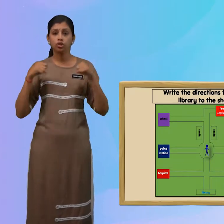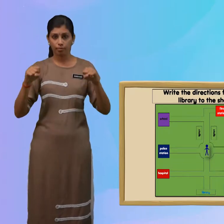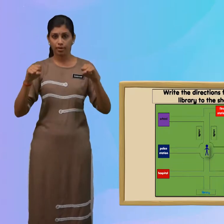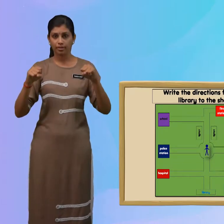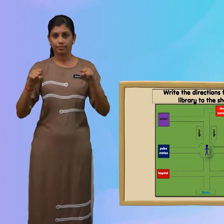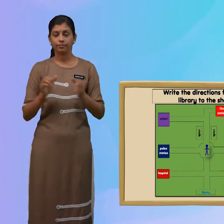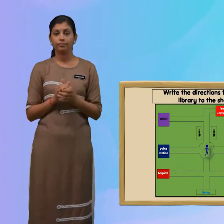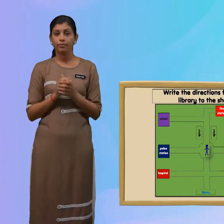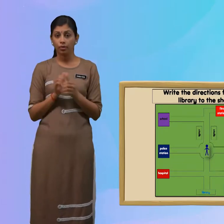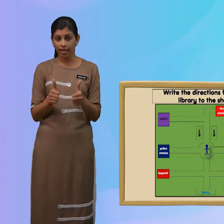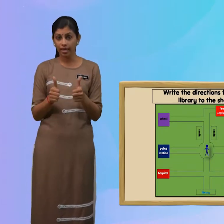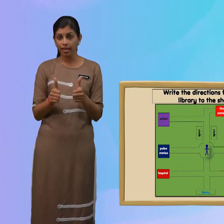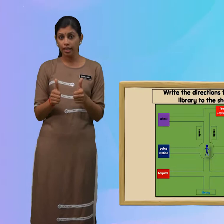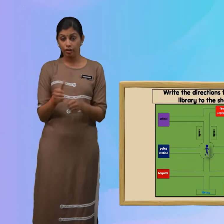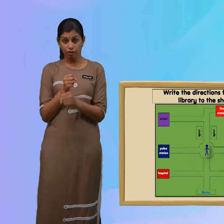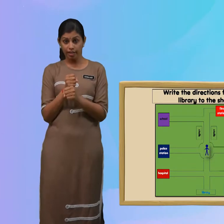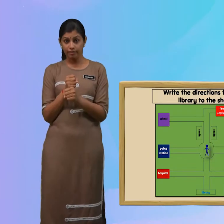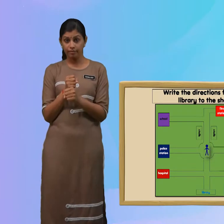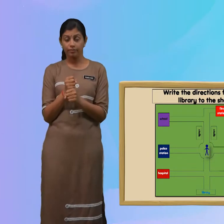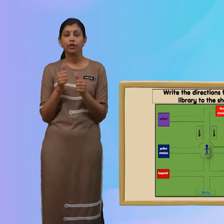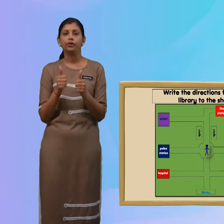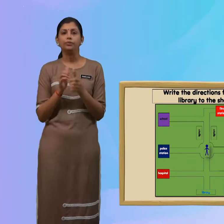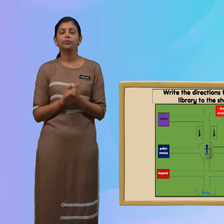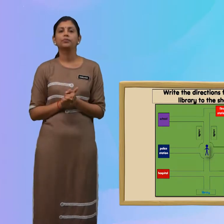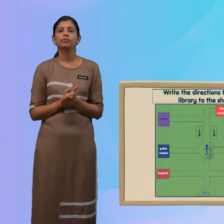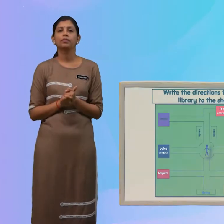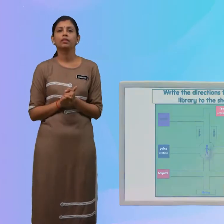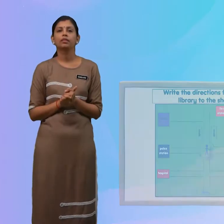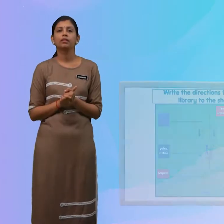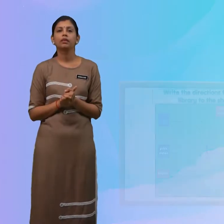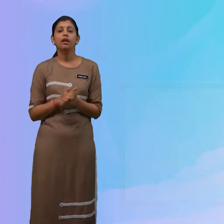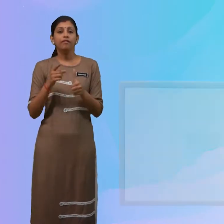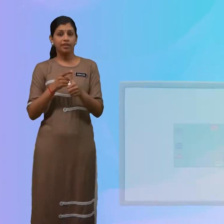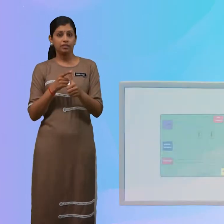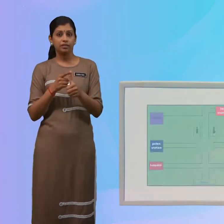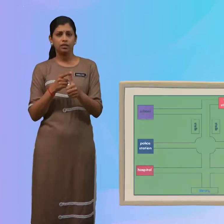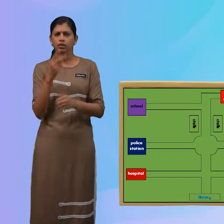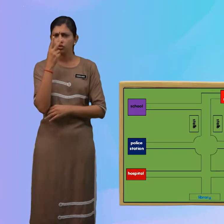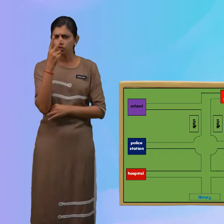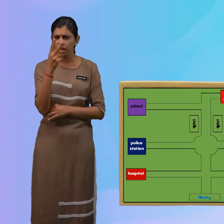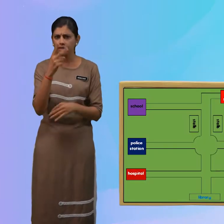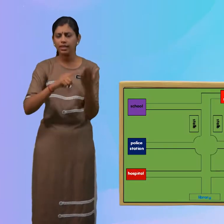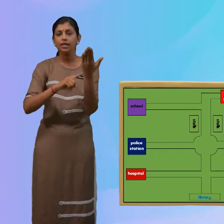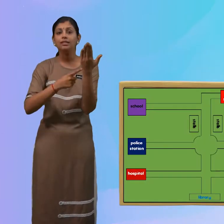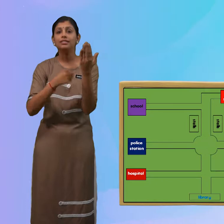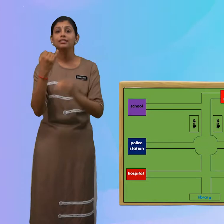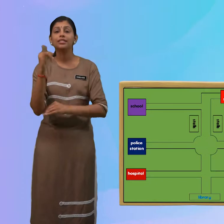shop. Okay, you got it? Good. First, check the